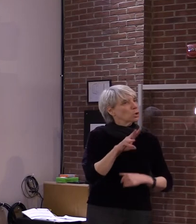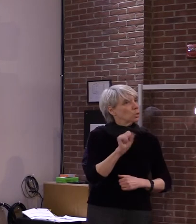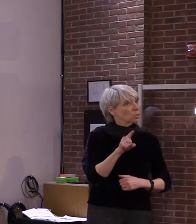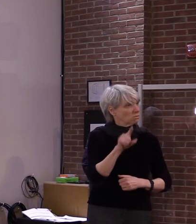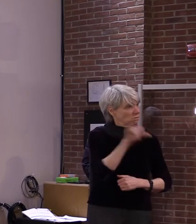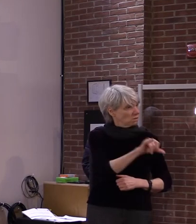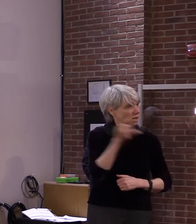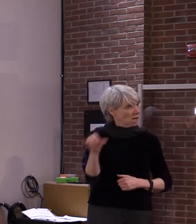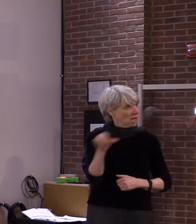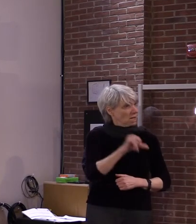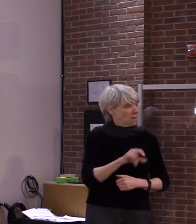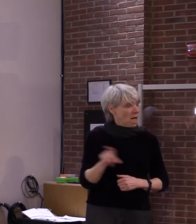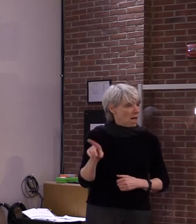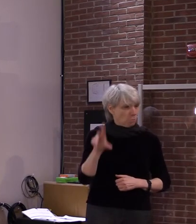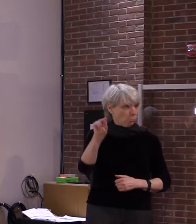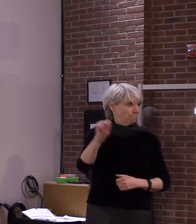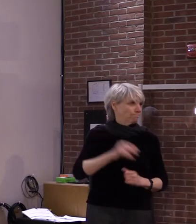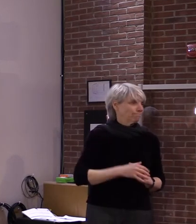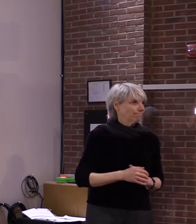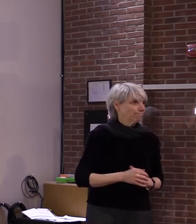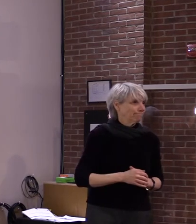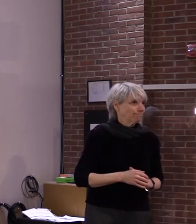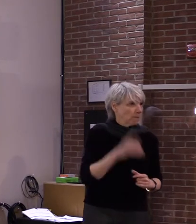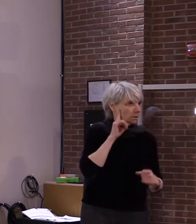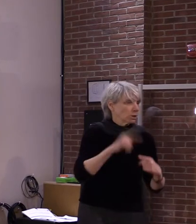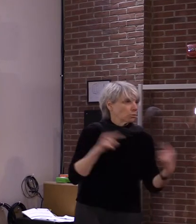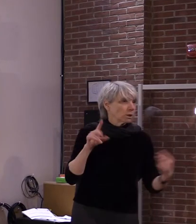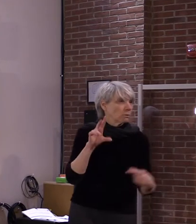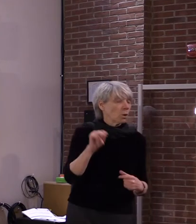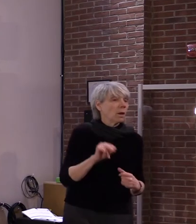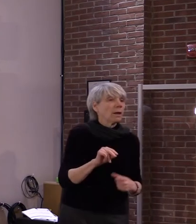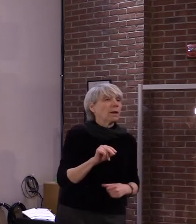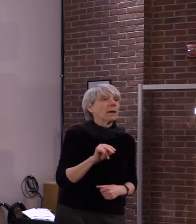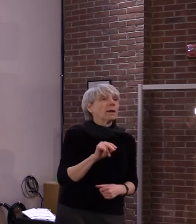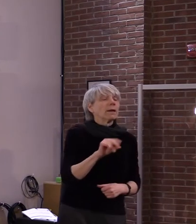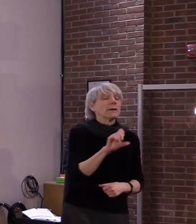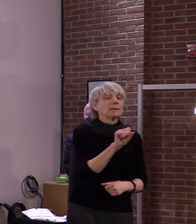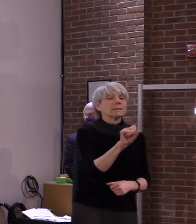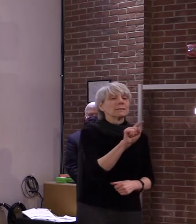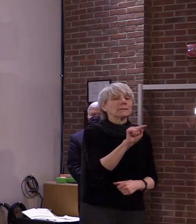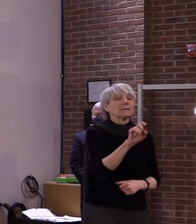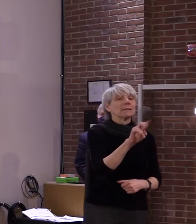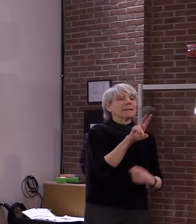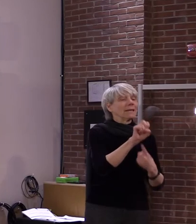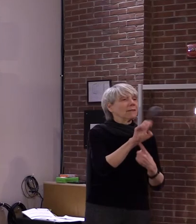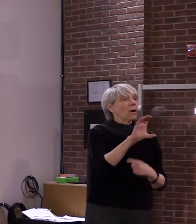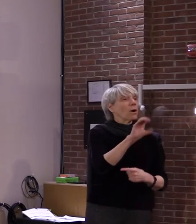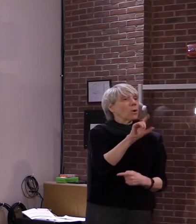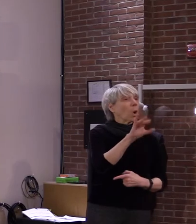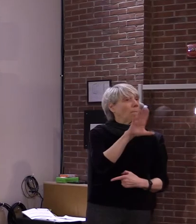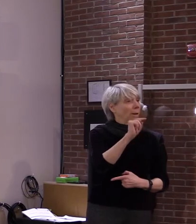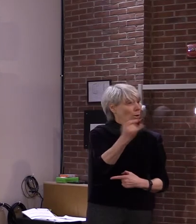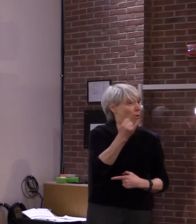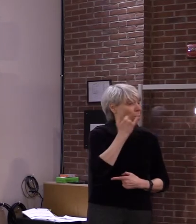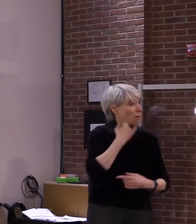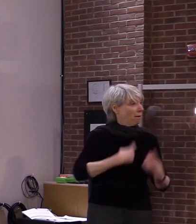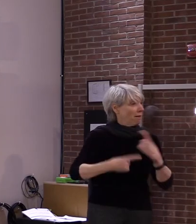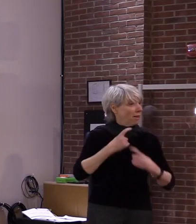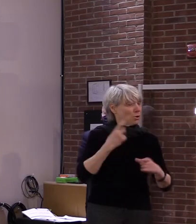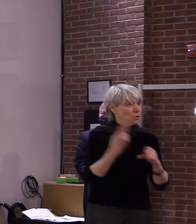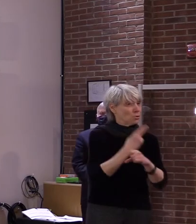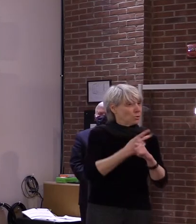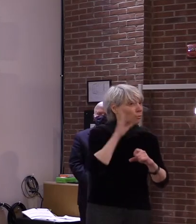not look at it that way um and if steve cobair called in and wanted to ask questions to use it for